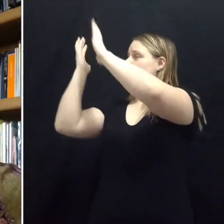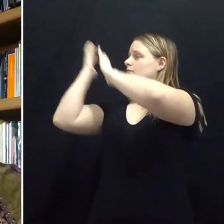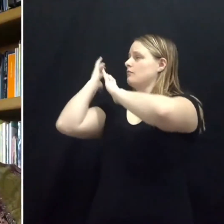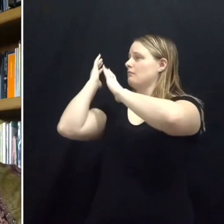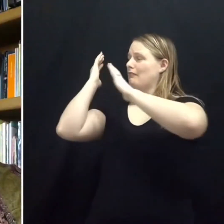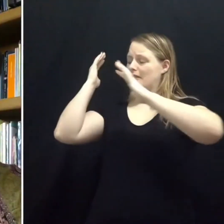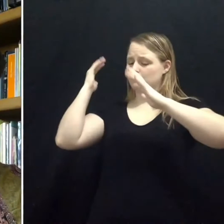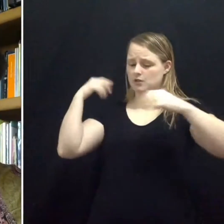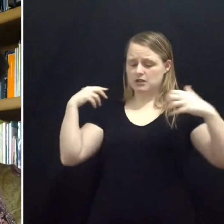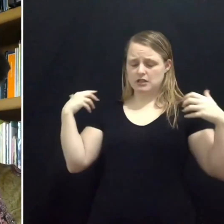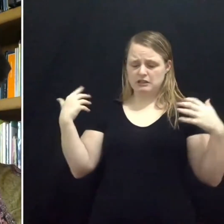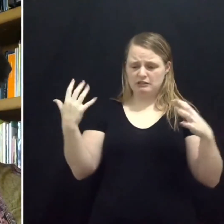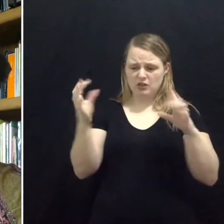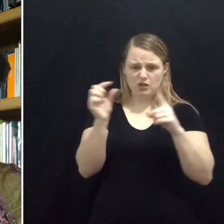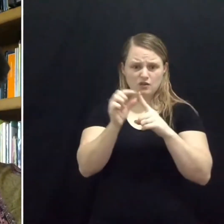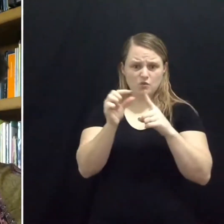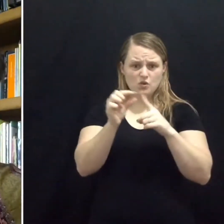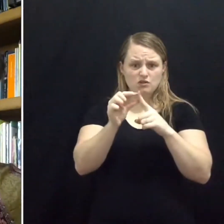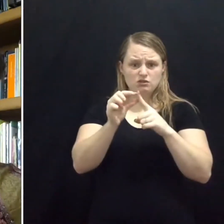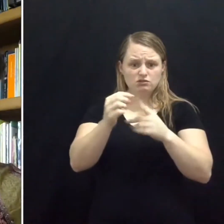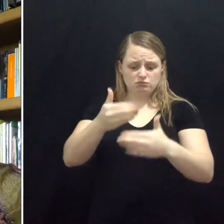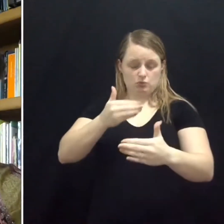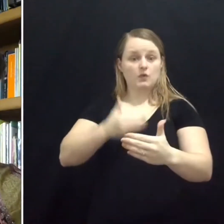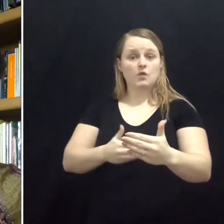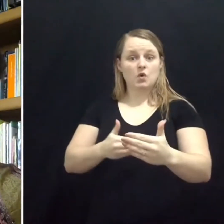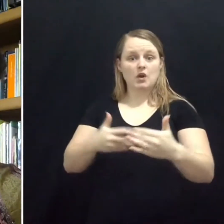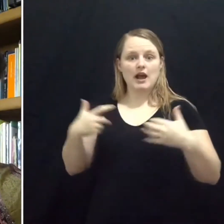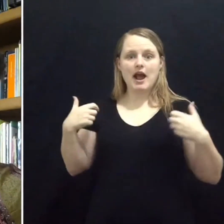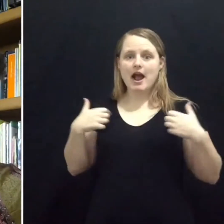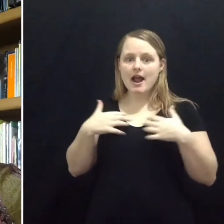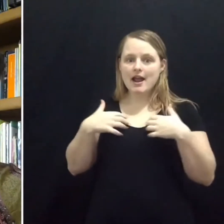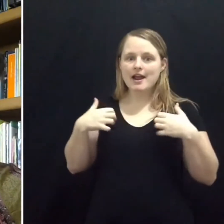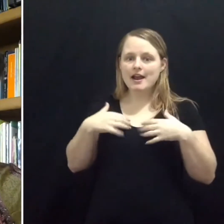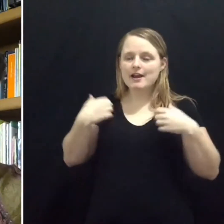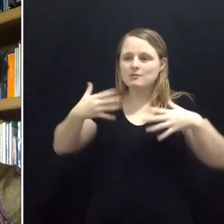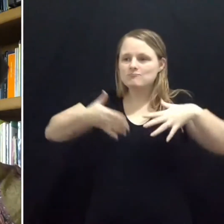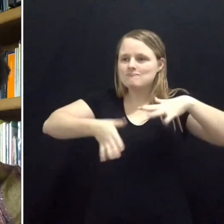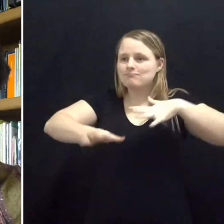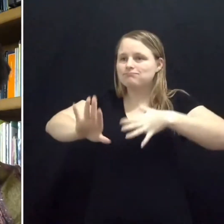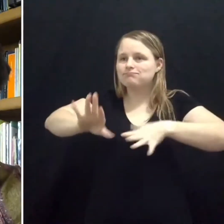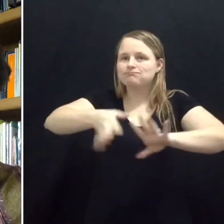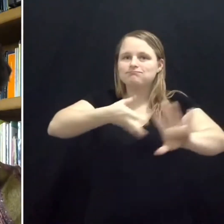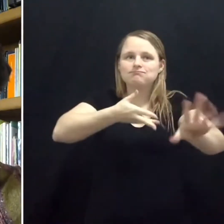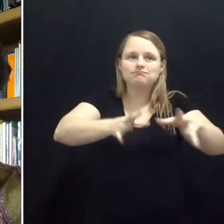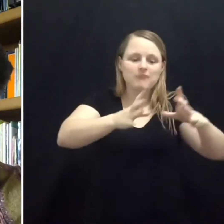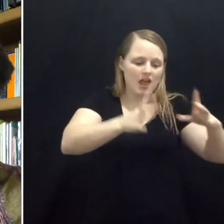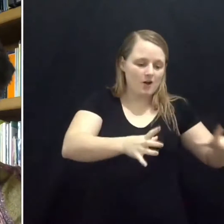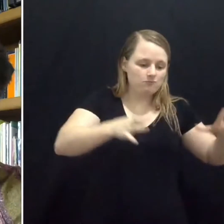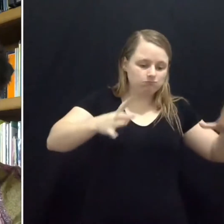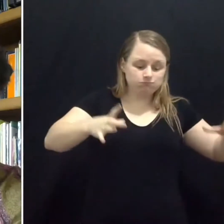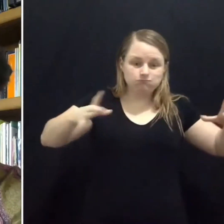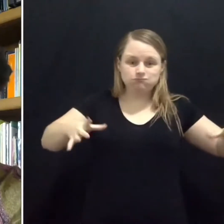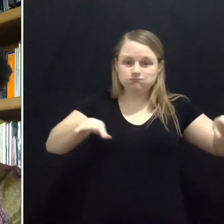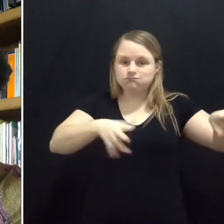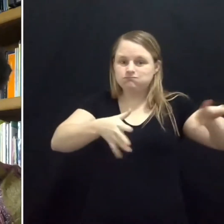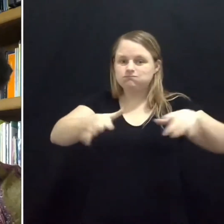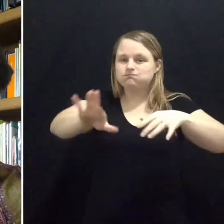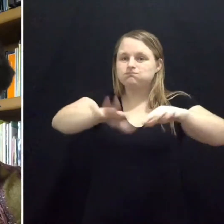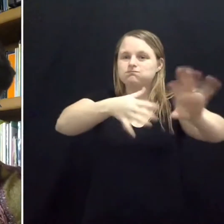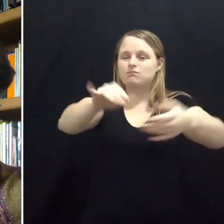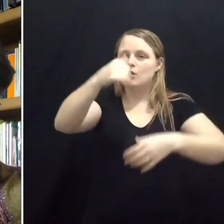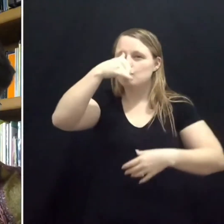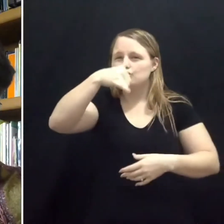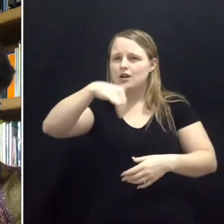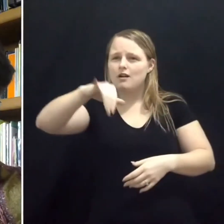"Long, long ago, before there were words, animals roamed in bountiful herds.